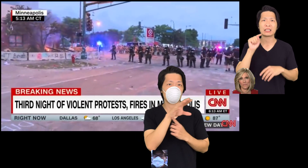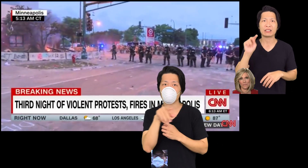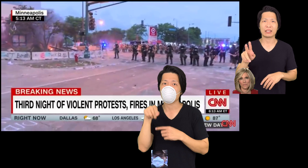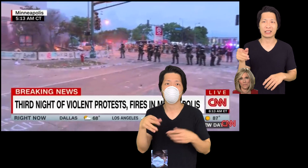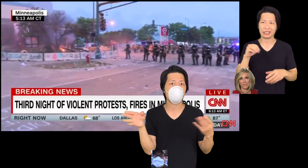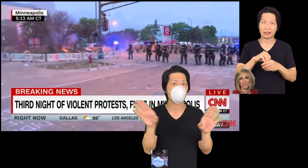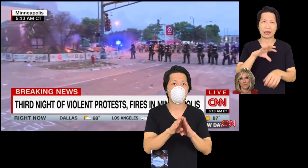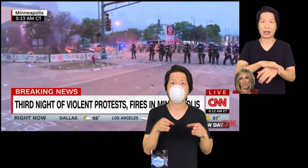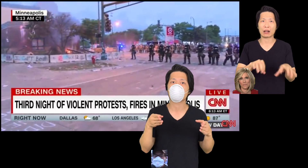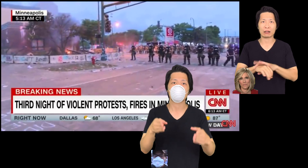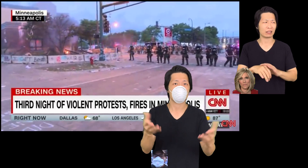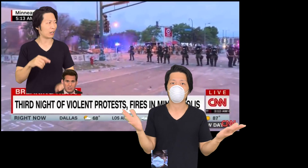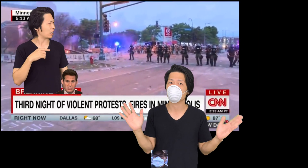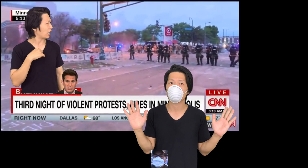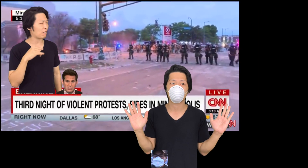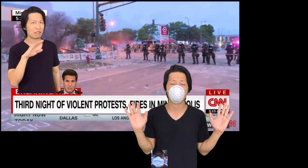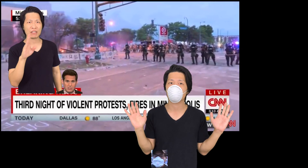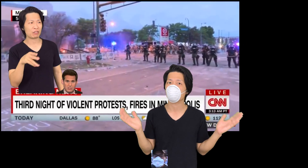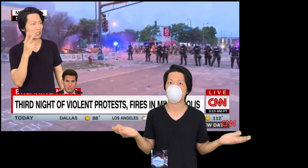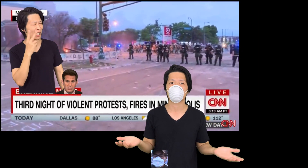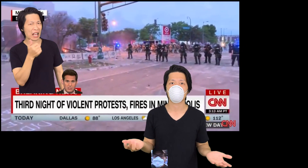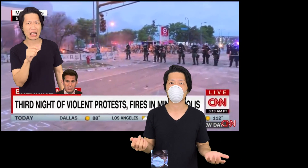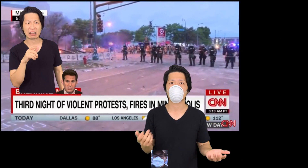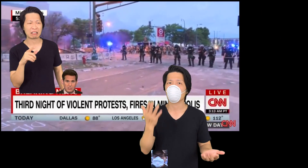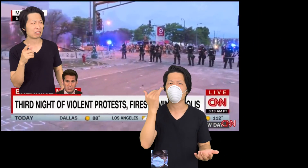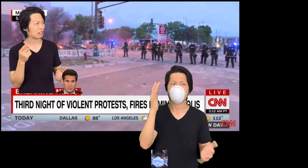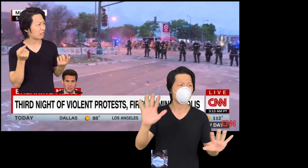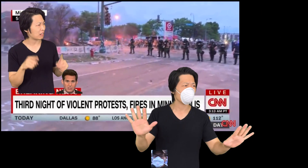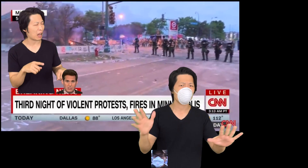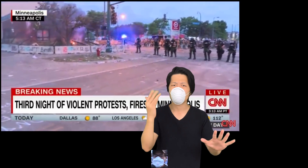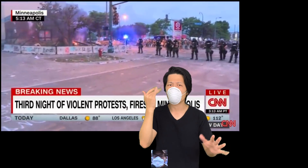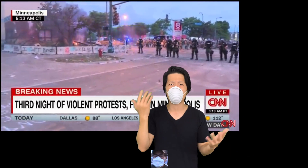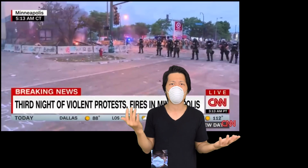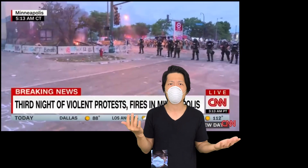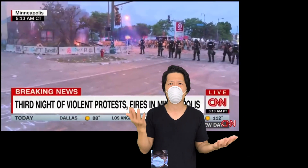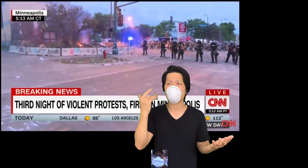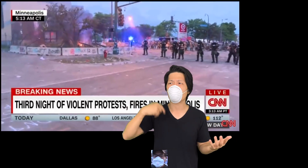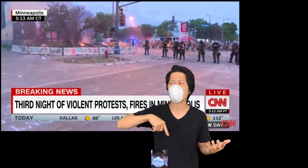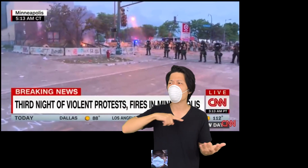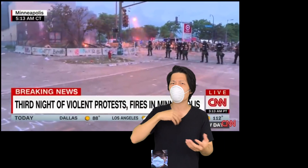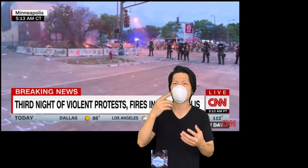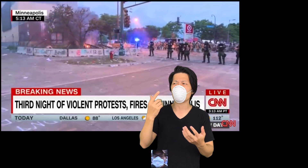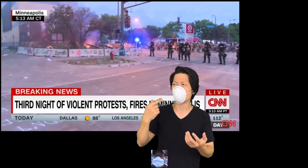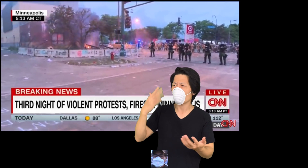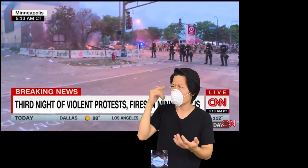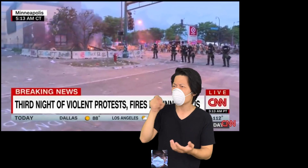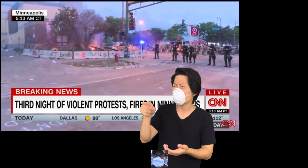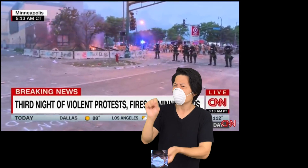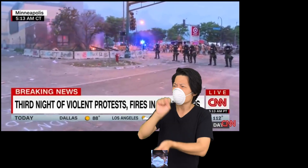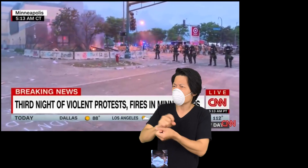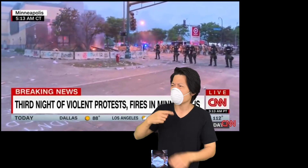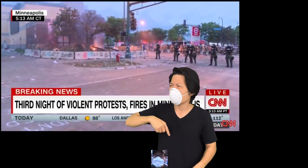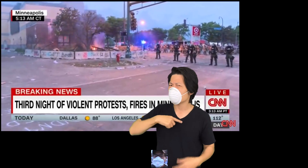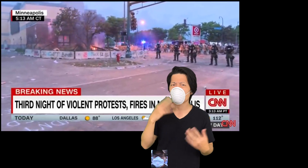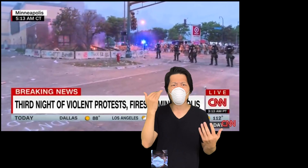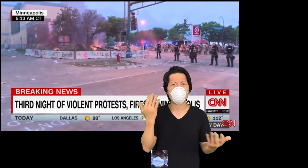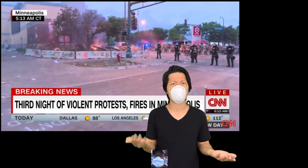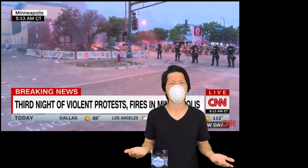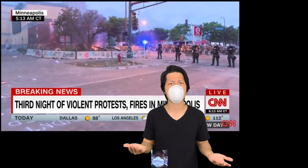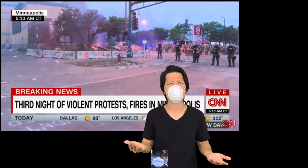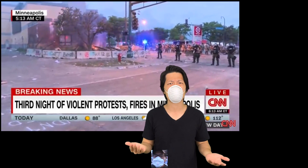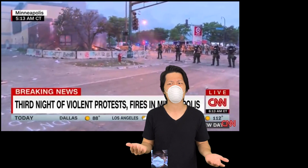live television in handcuffs. I've never seen anything like this. Why, guys, what is... Allison. Why are you arresting us?